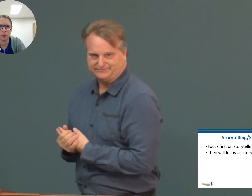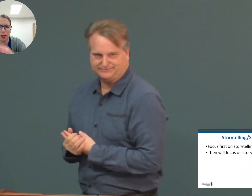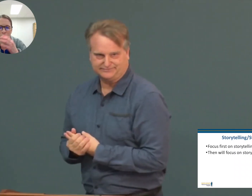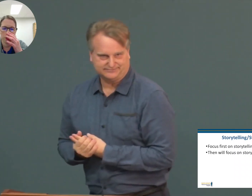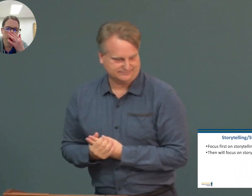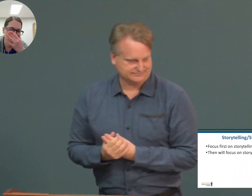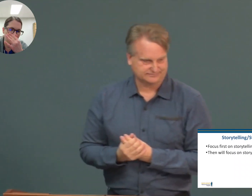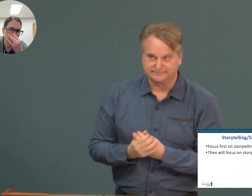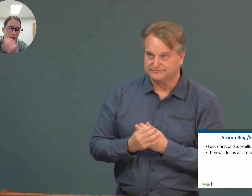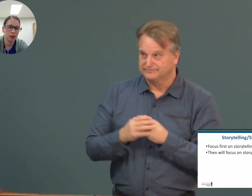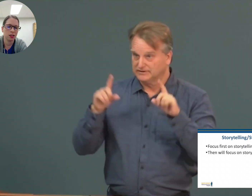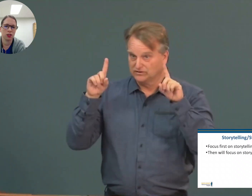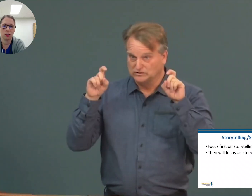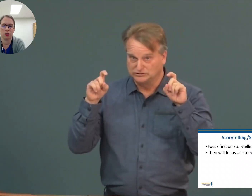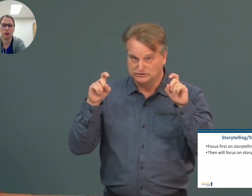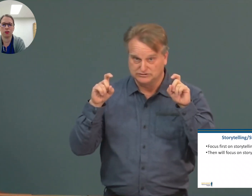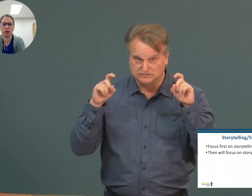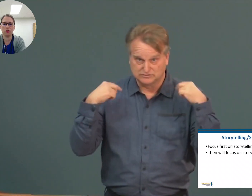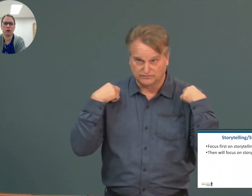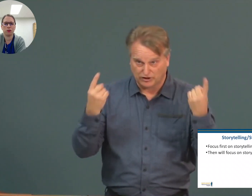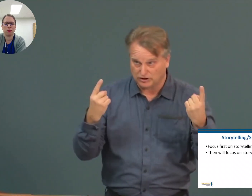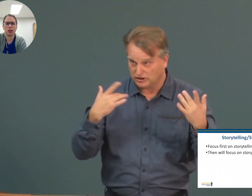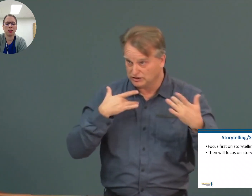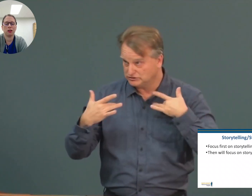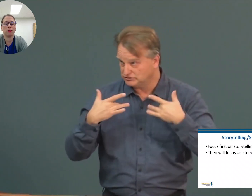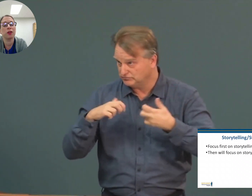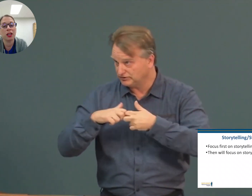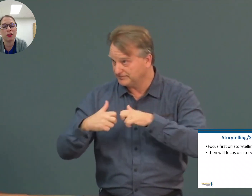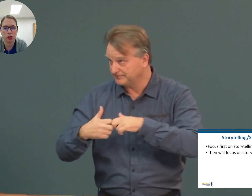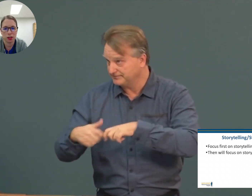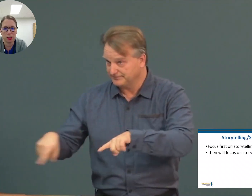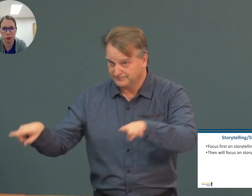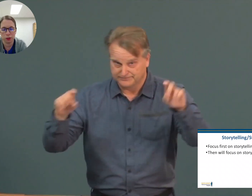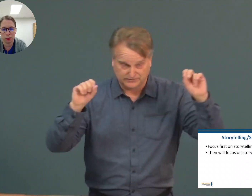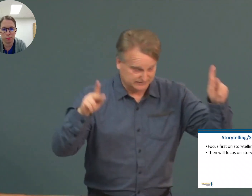There are different techniques to teaching children to reading stories to deaf children.